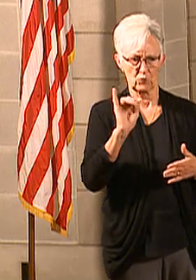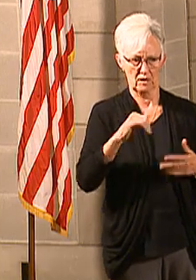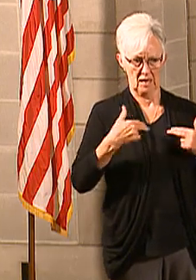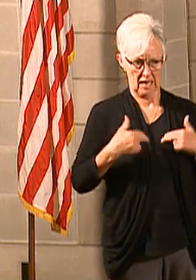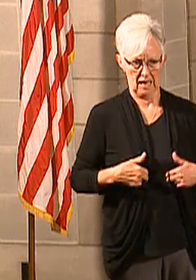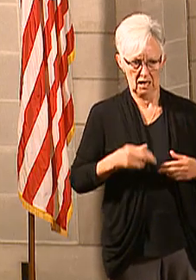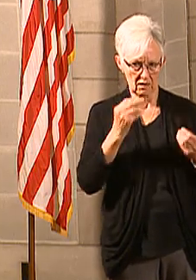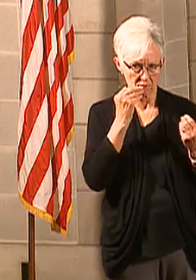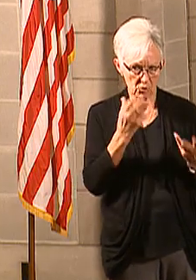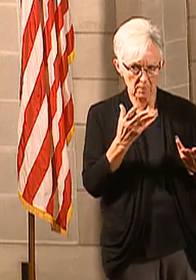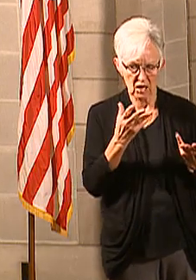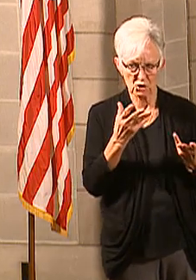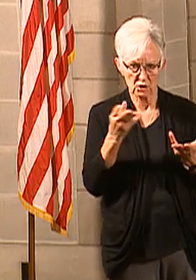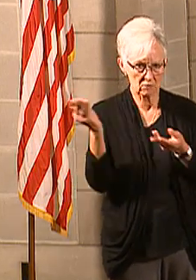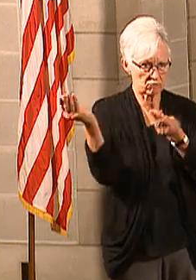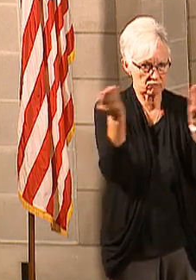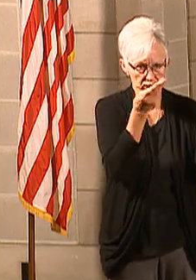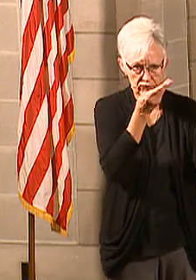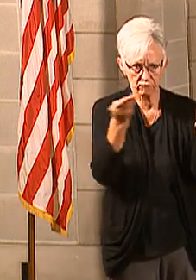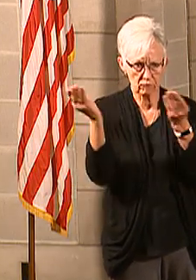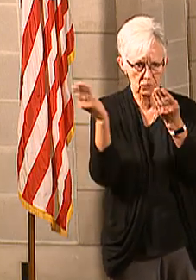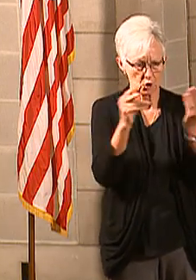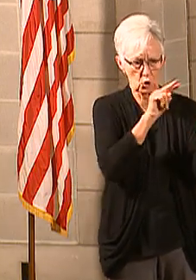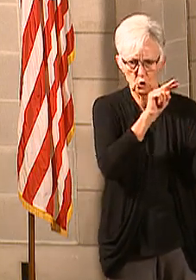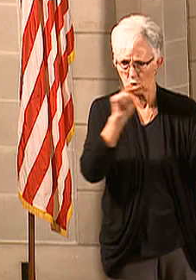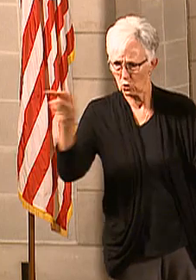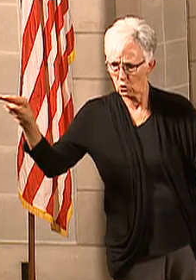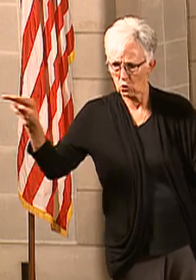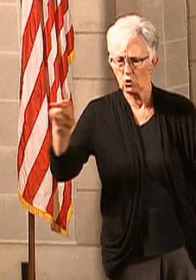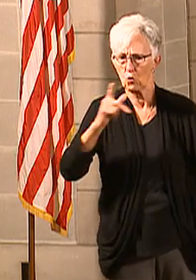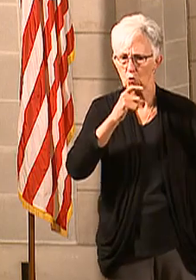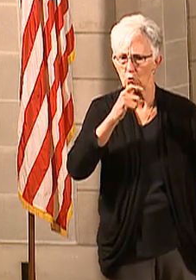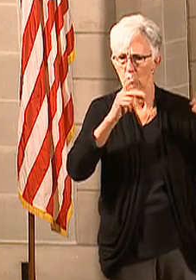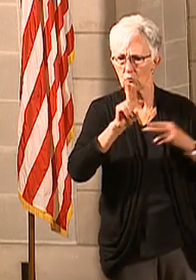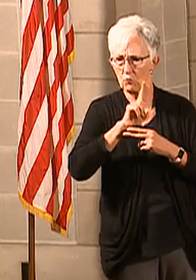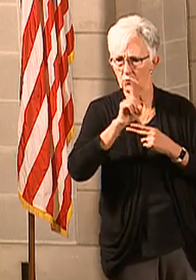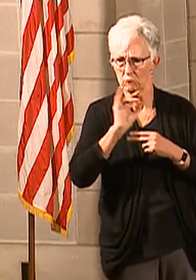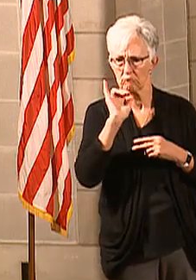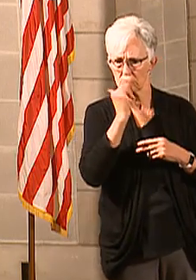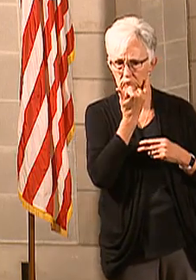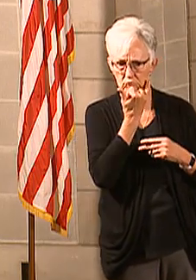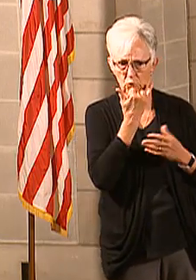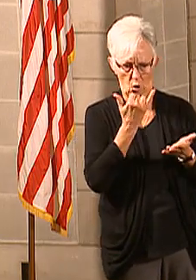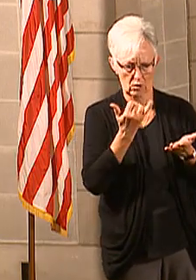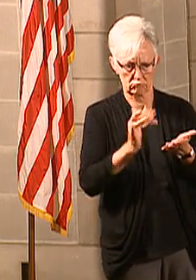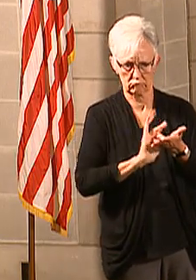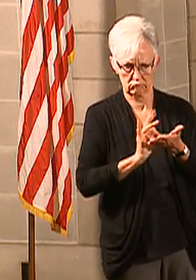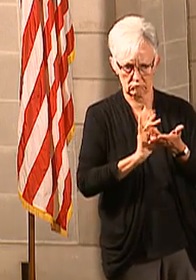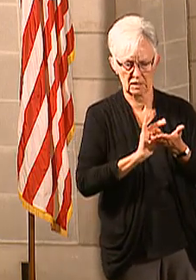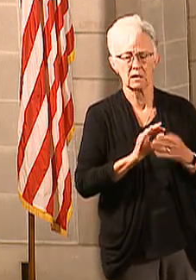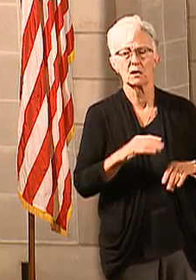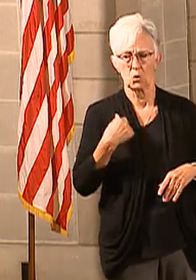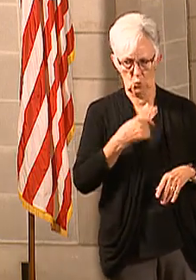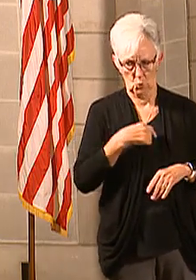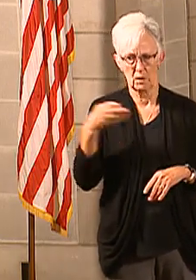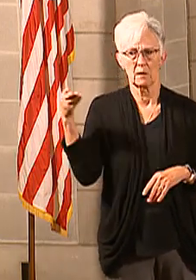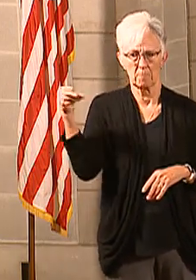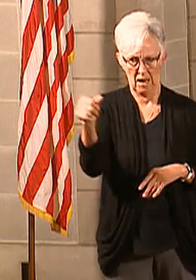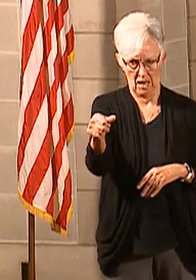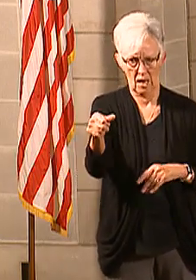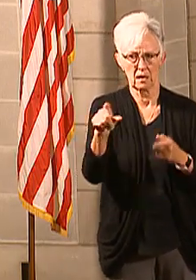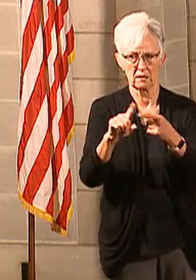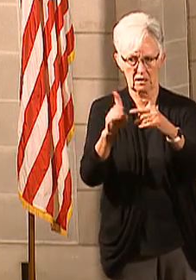between providers. And the issue is that with regard to the PDMP, Sync Health is getting paid and will continue to pay through the end of the